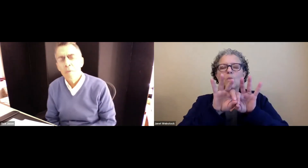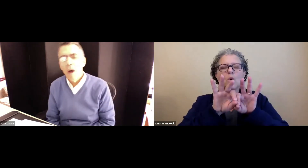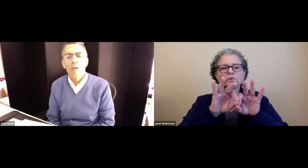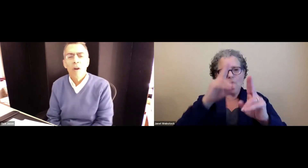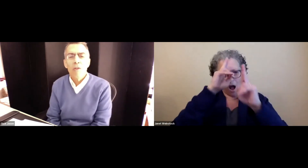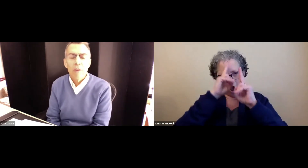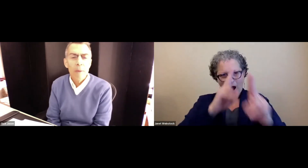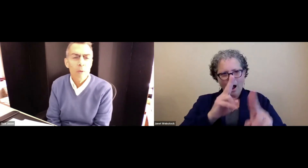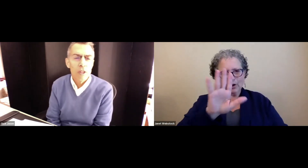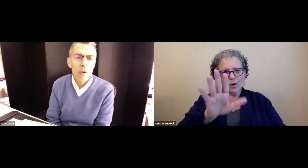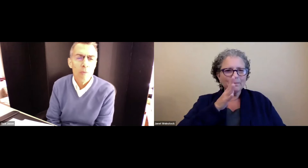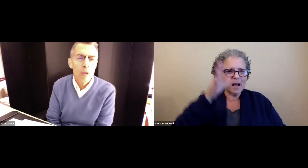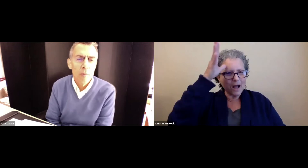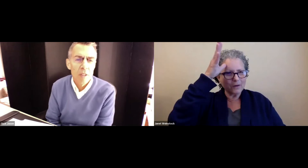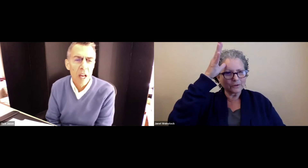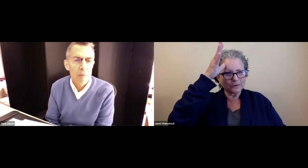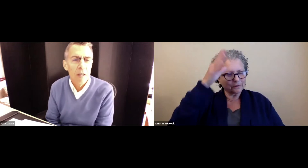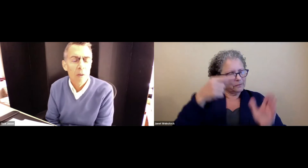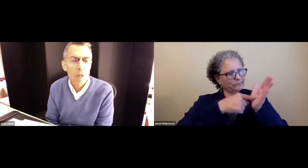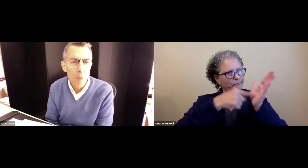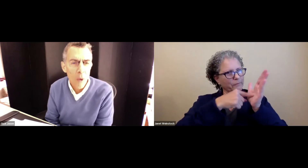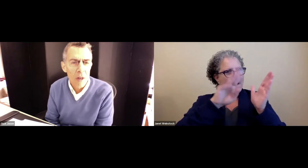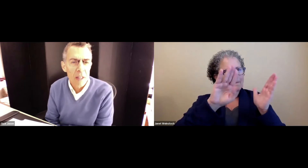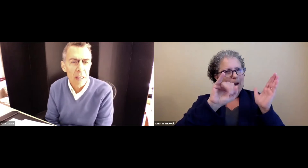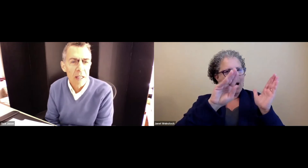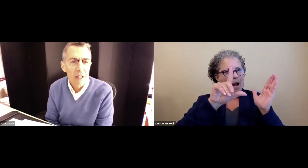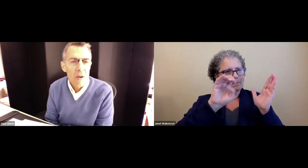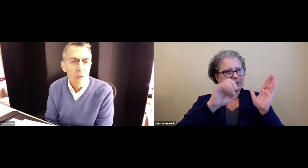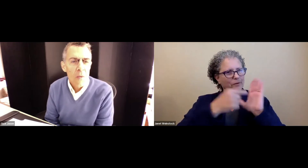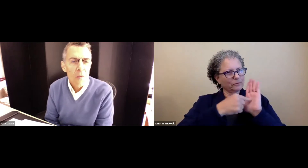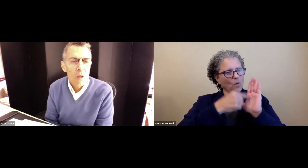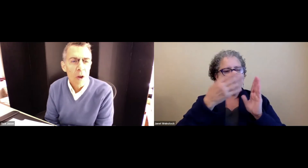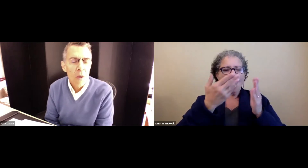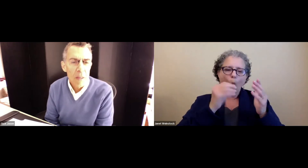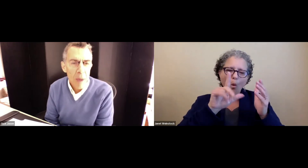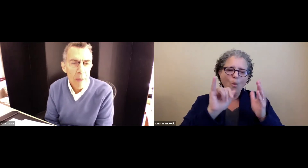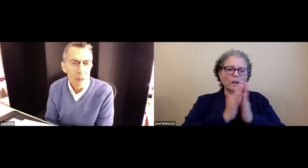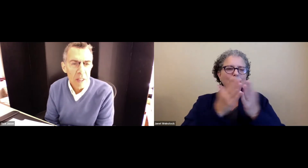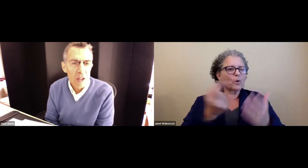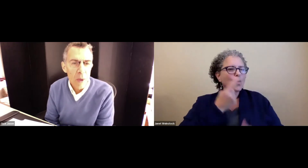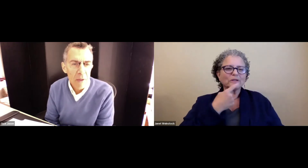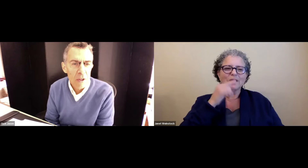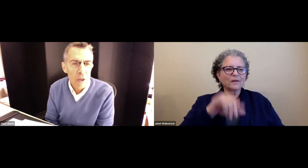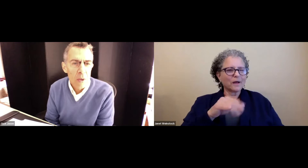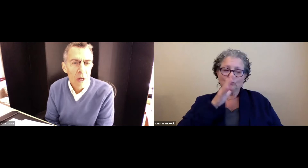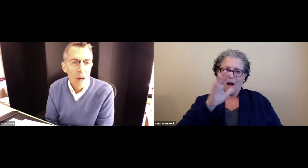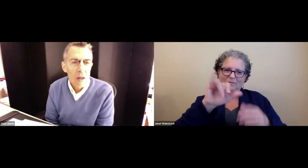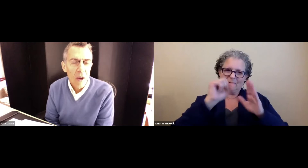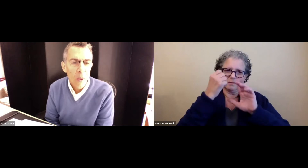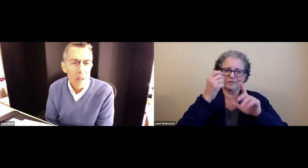our great-grandmother would just sort of push them aside. But it was important that, in the Bible, it said it always said